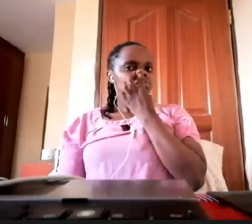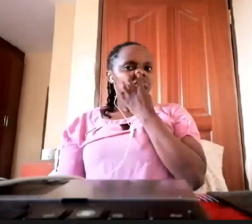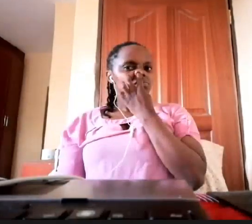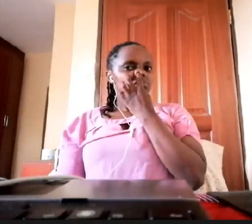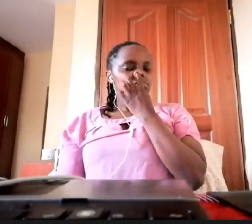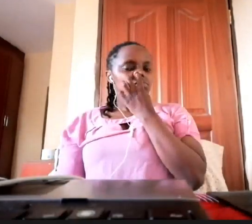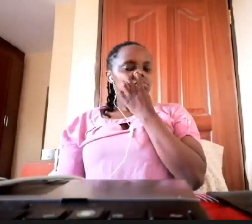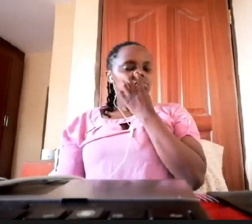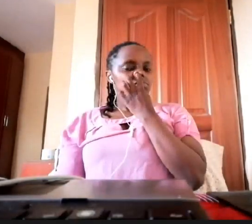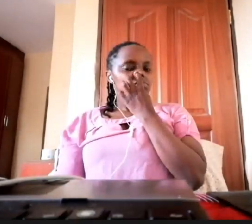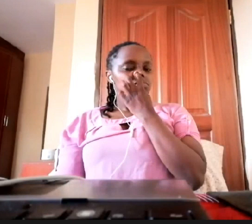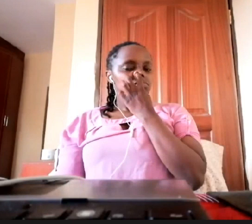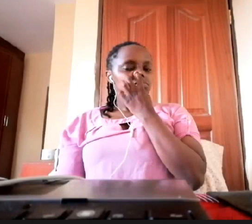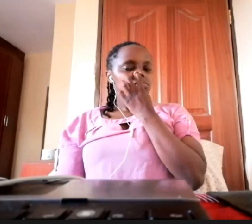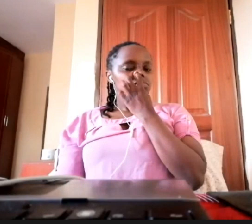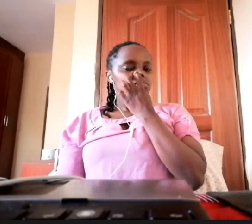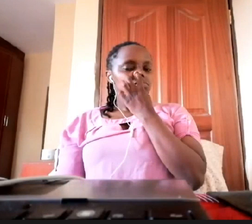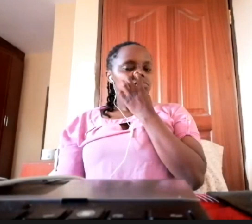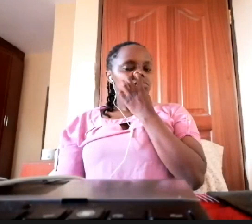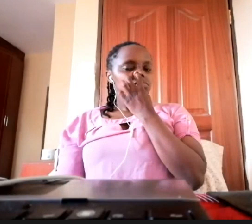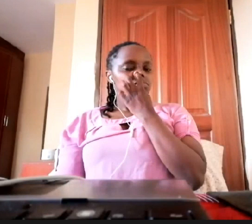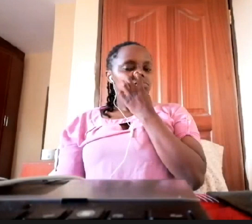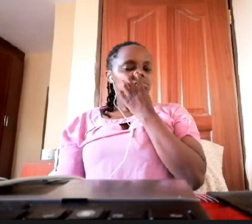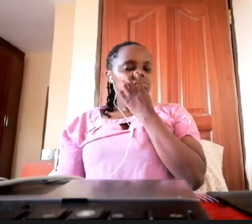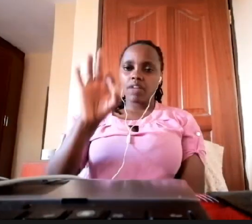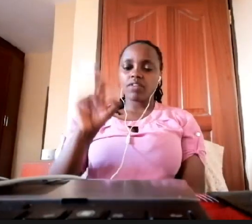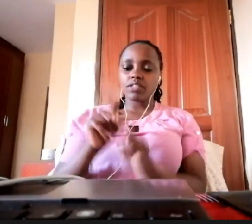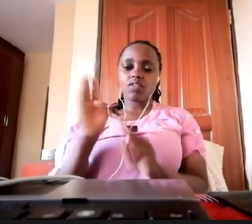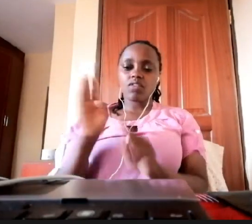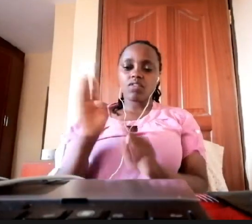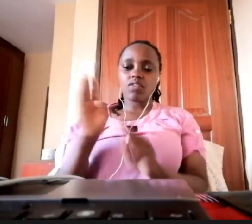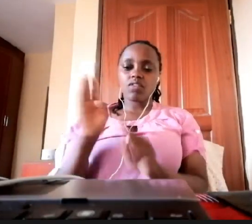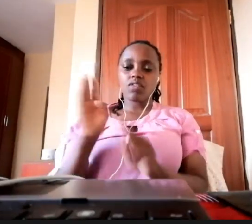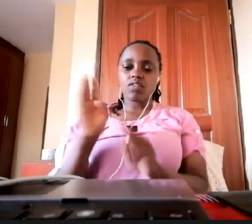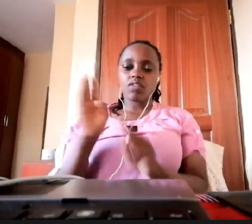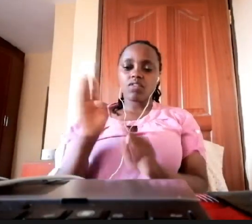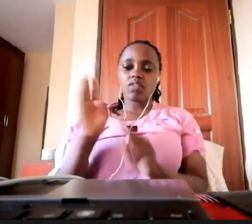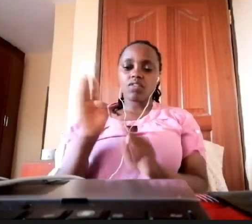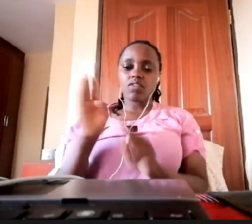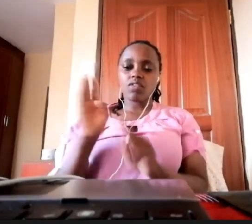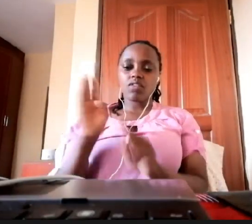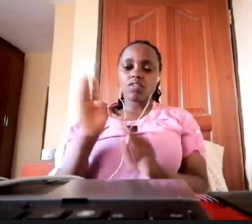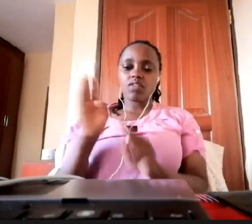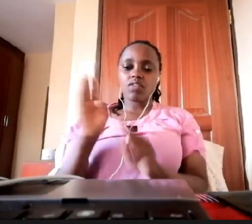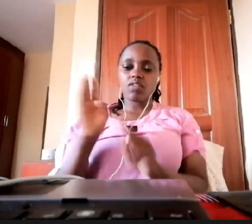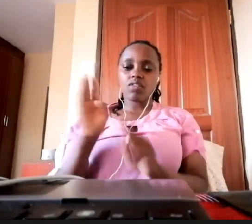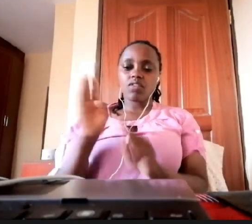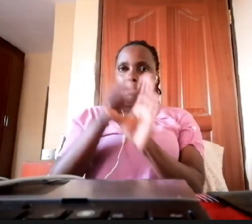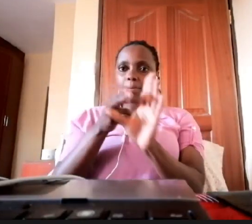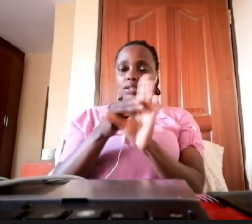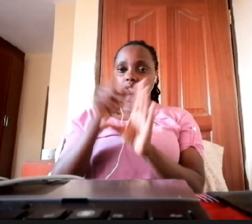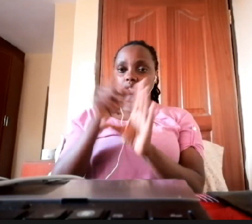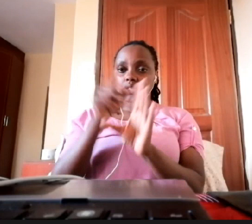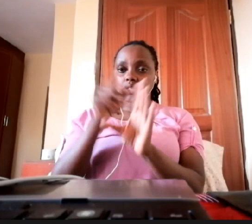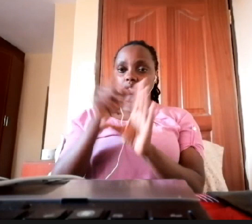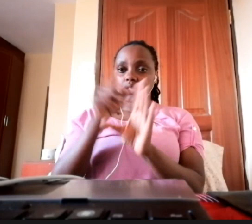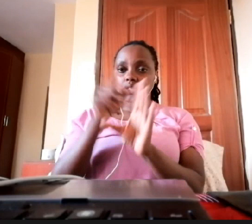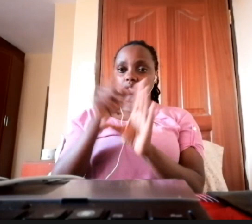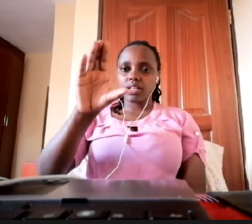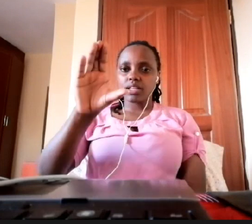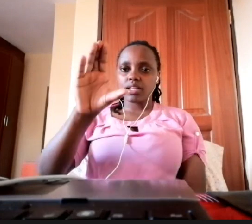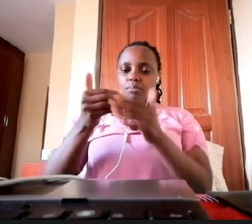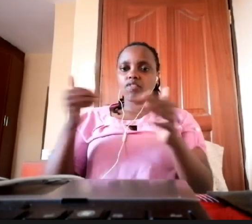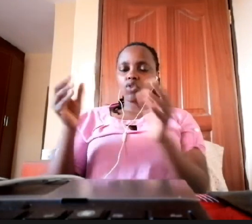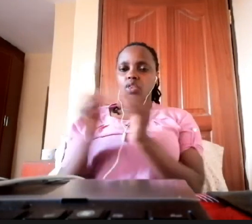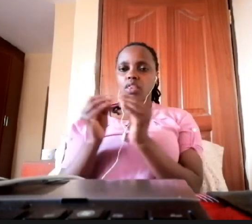A CPS staff member, a board member, and a child participant participated in the CRC pre-session.